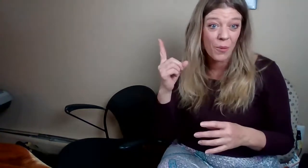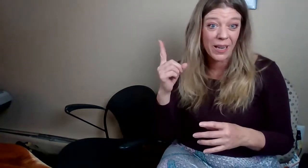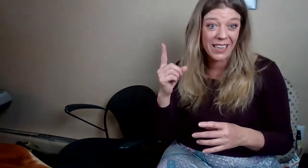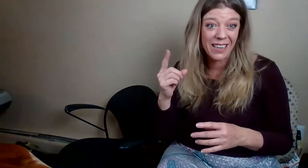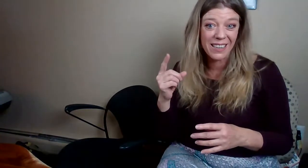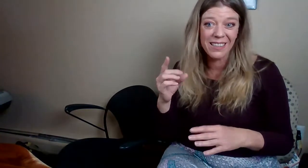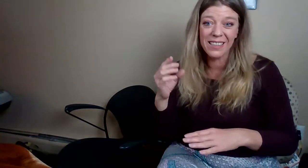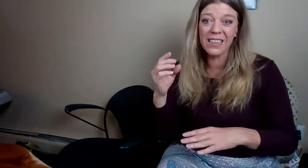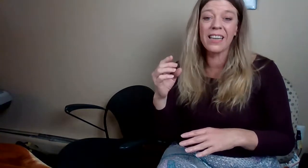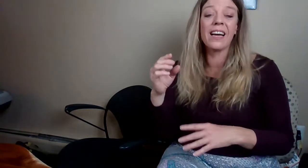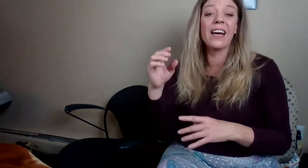one.